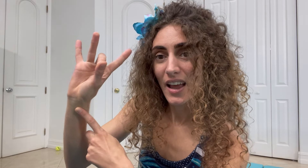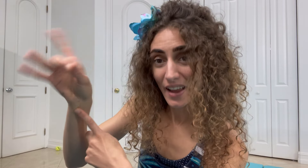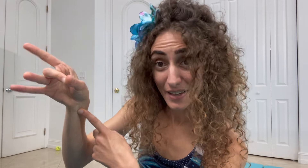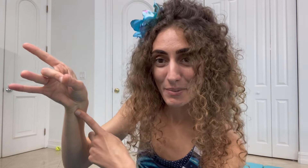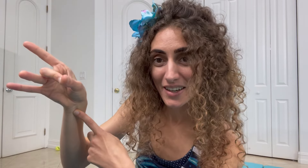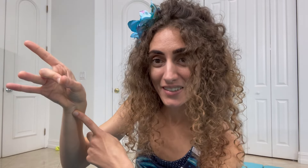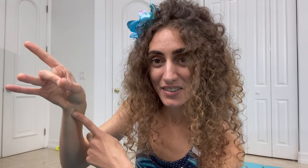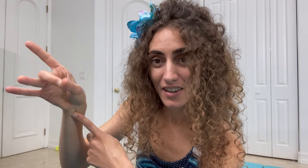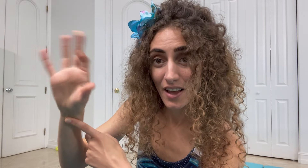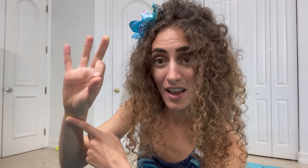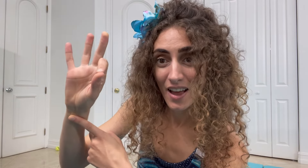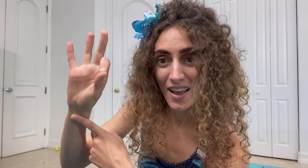8 minutes.